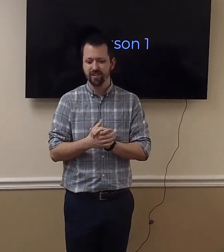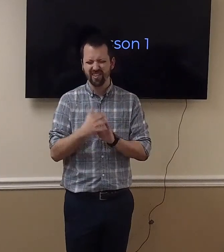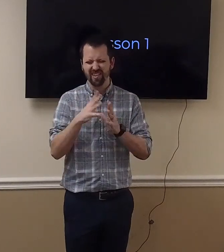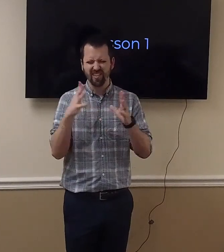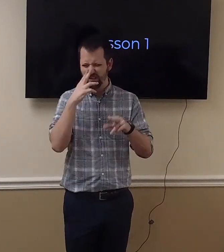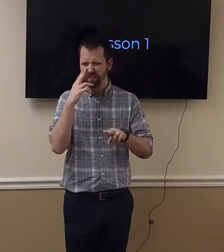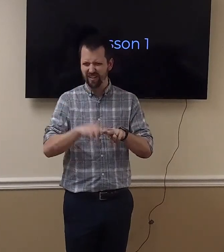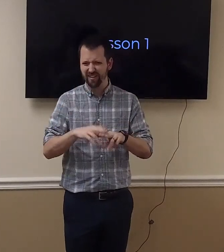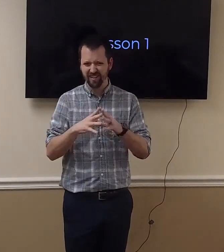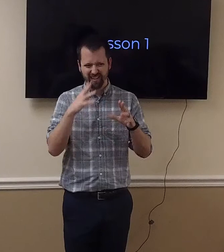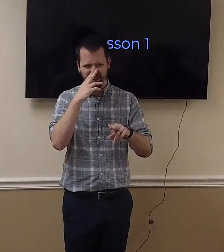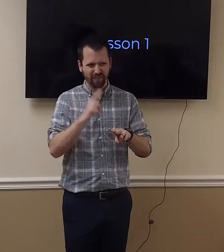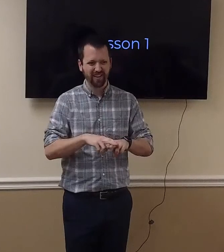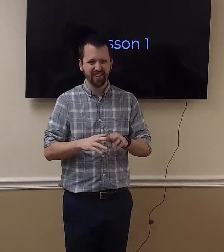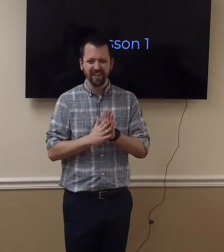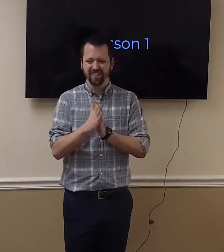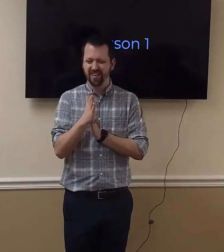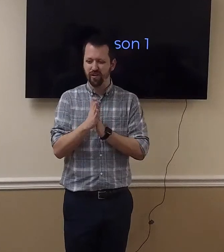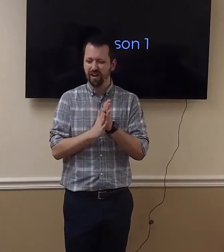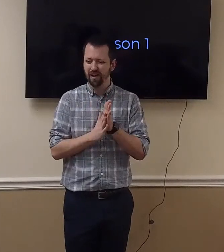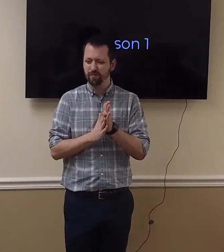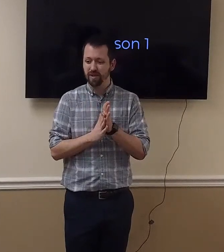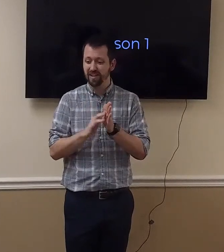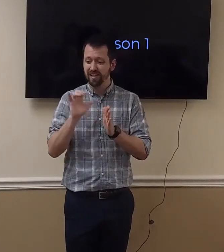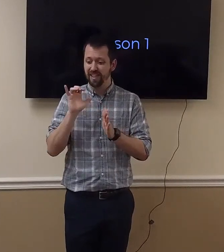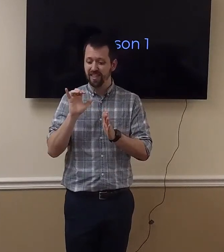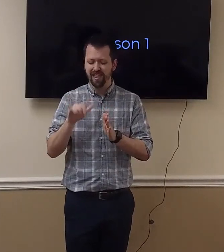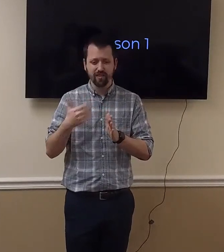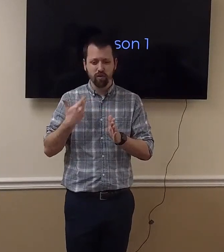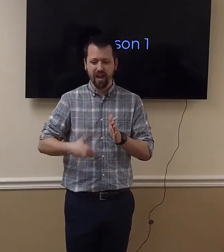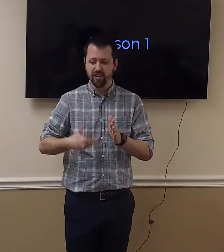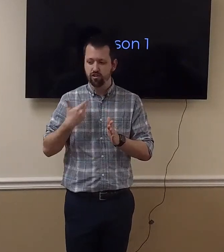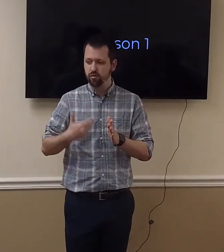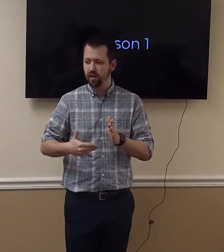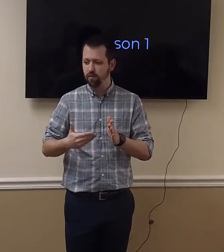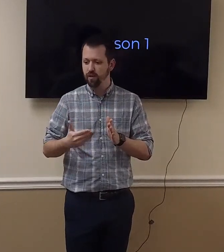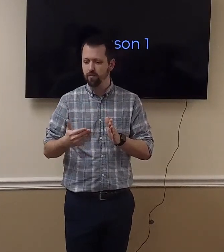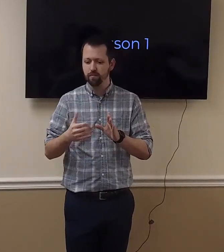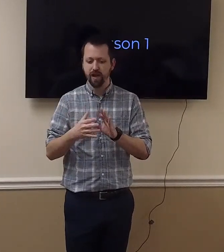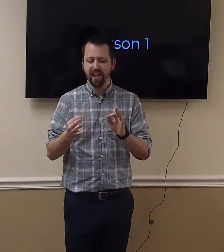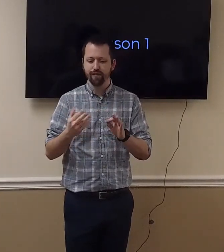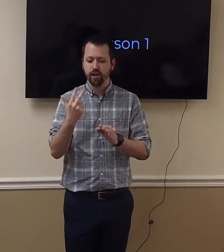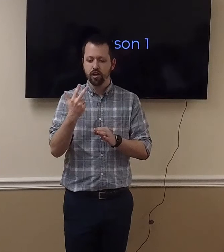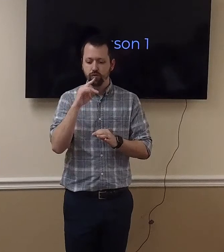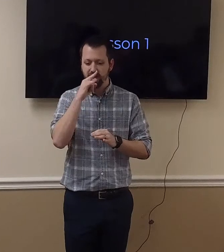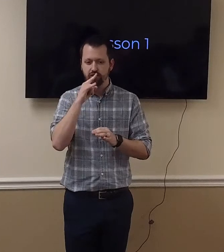it's a lot of fun. So, but yeah, that's what I do. I have 3 kids you're going